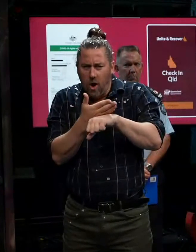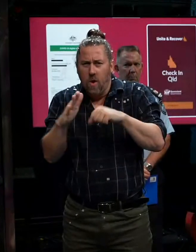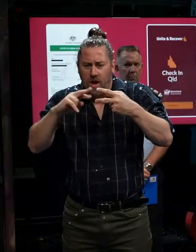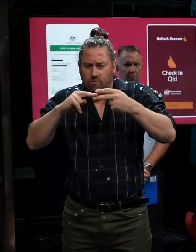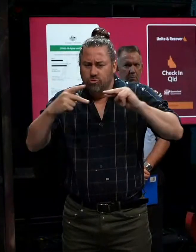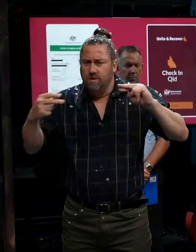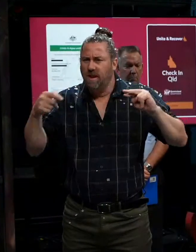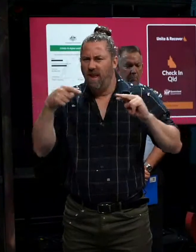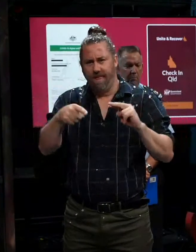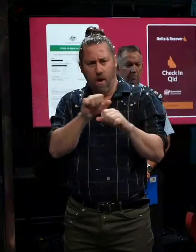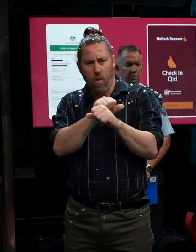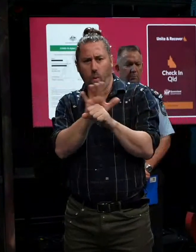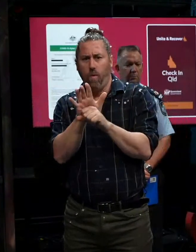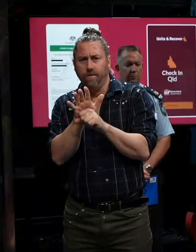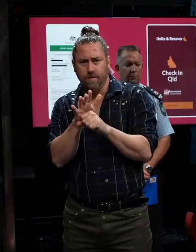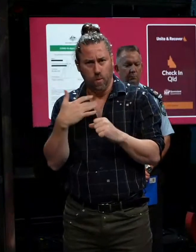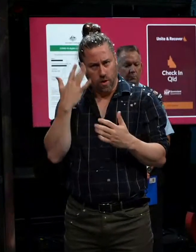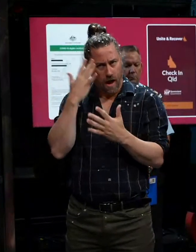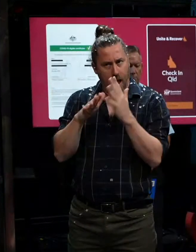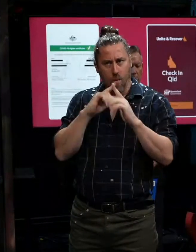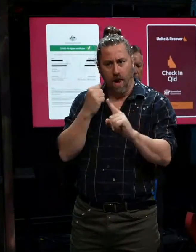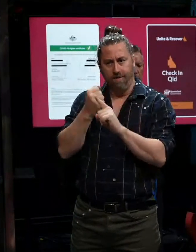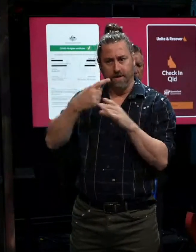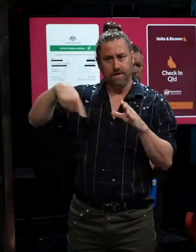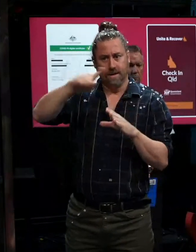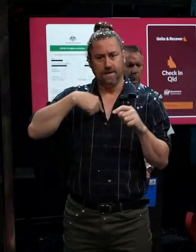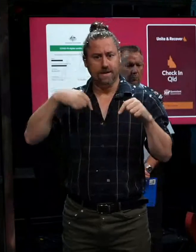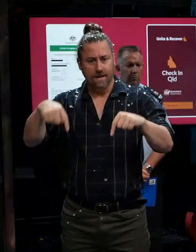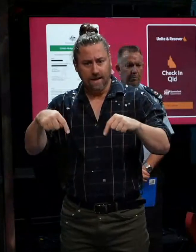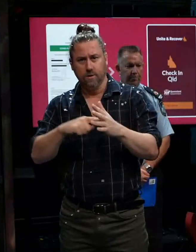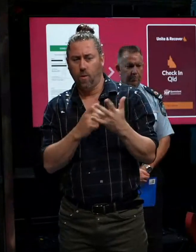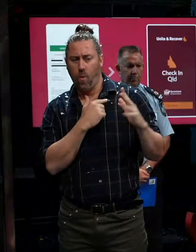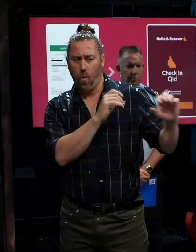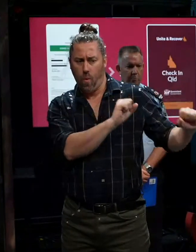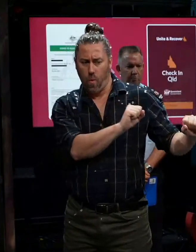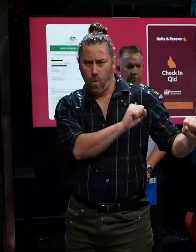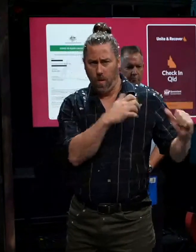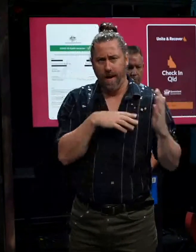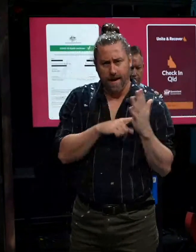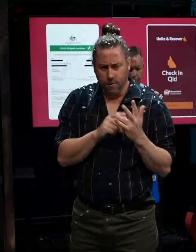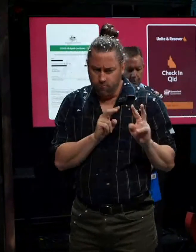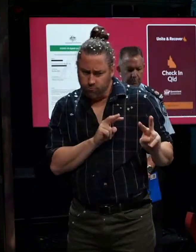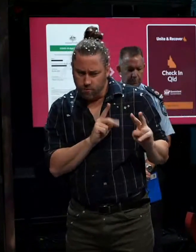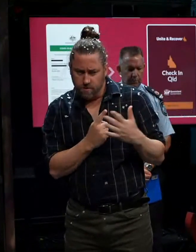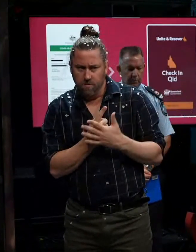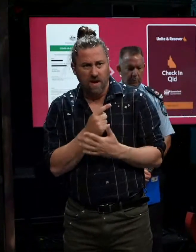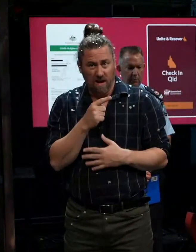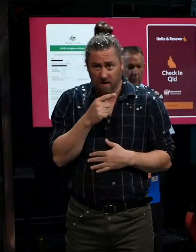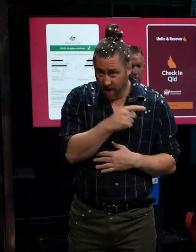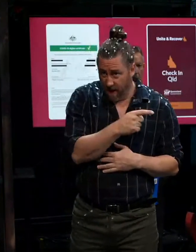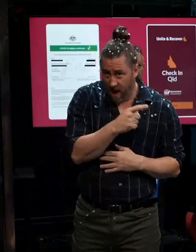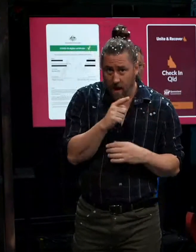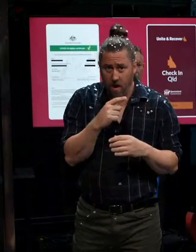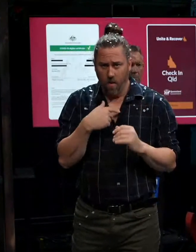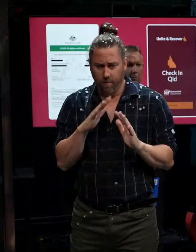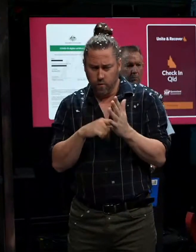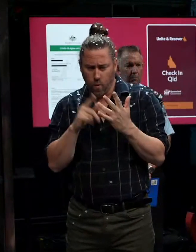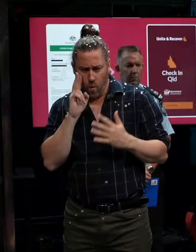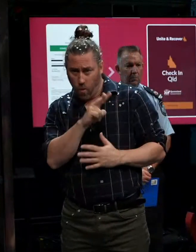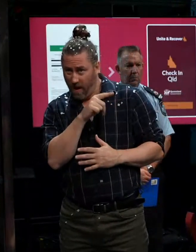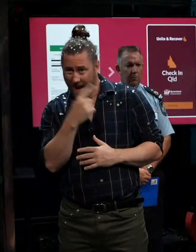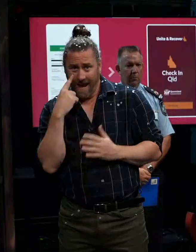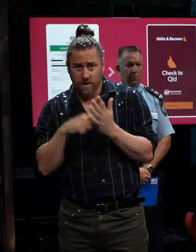of what it means for our communities or anybody else at this stage. The things we look at is how infectious or how transmissible the virus is,